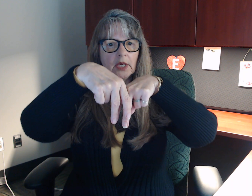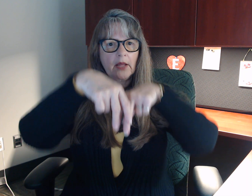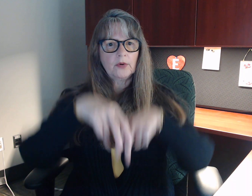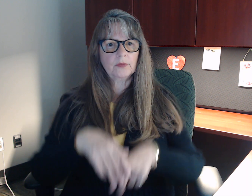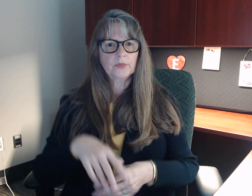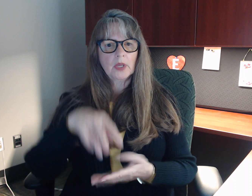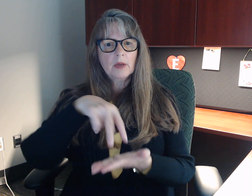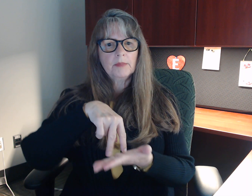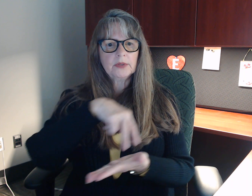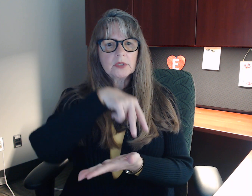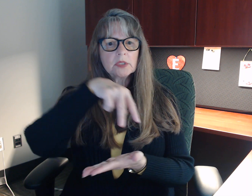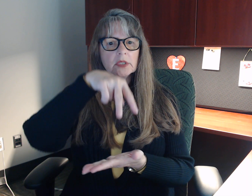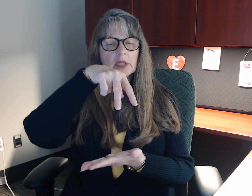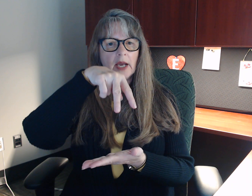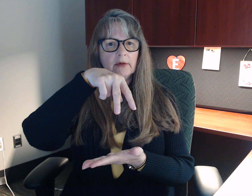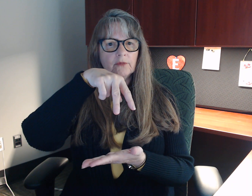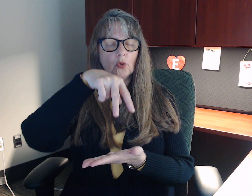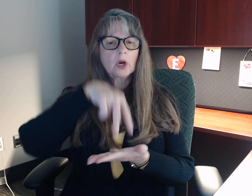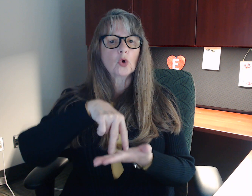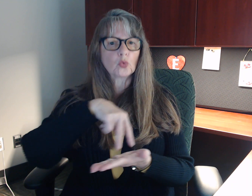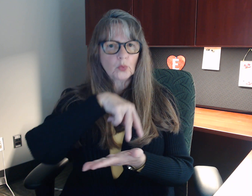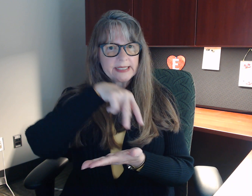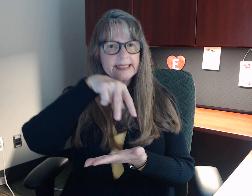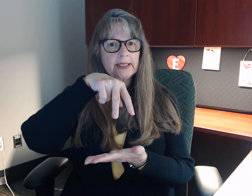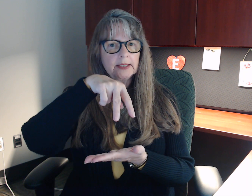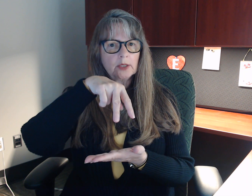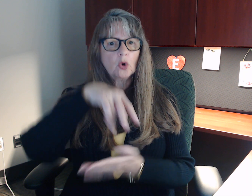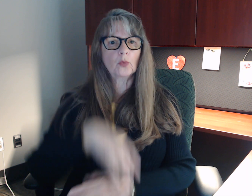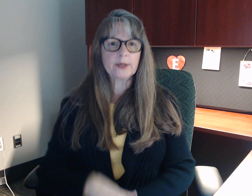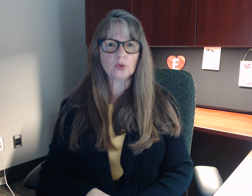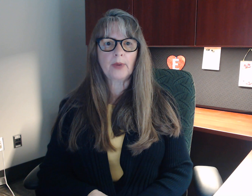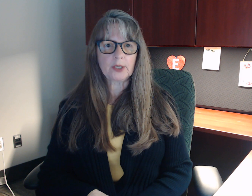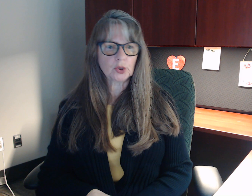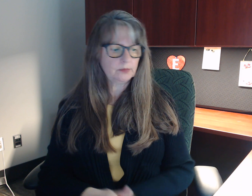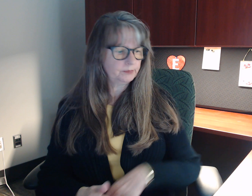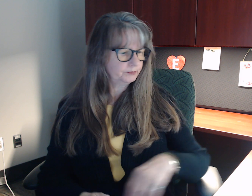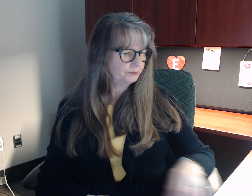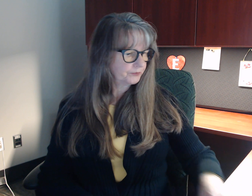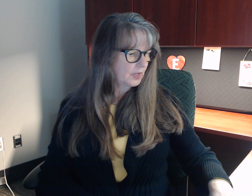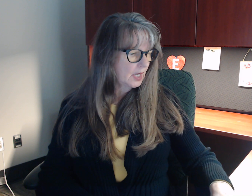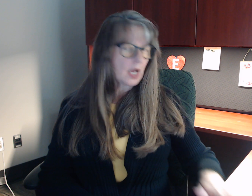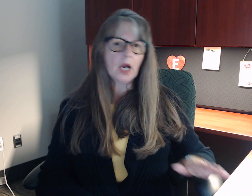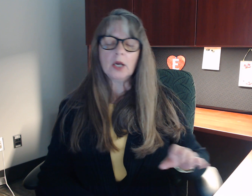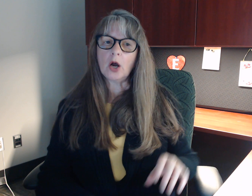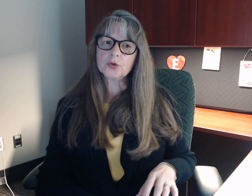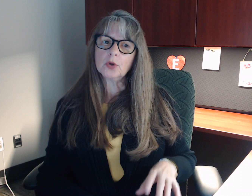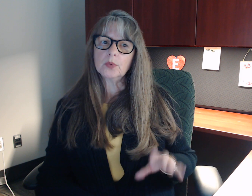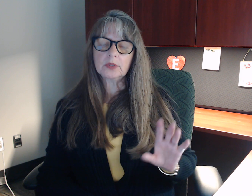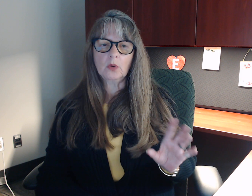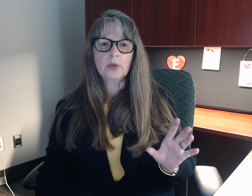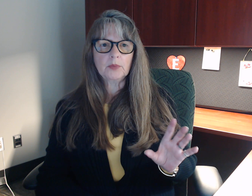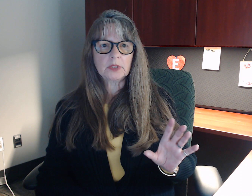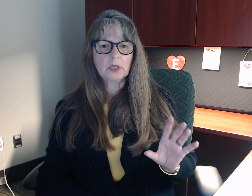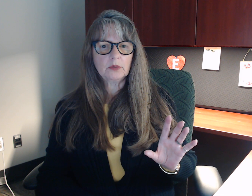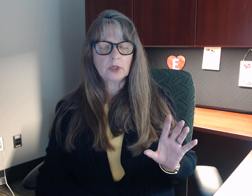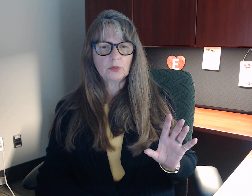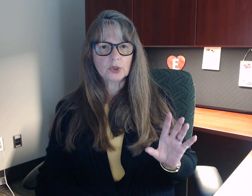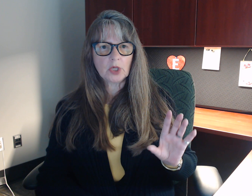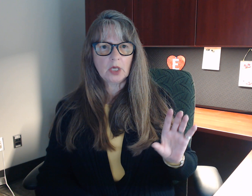together. But this is the sign for risen or resurrection. Also, with going with the Christian holiday,